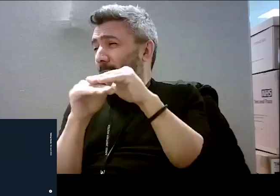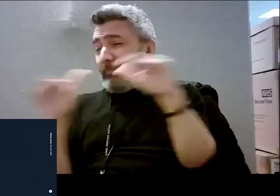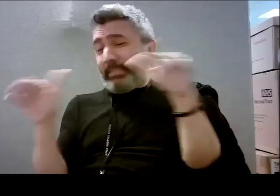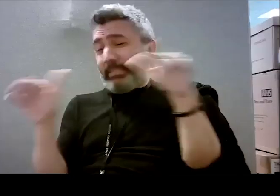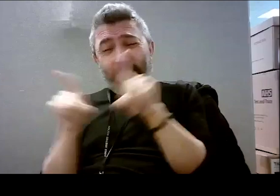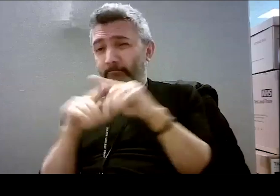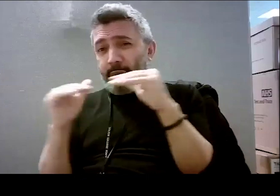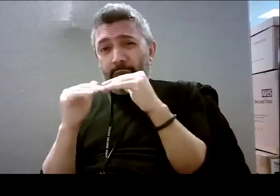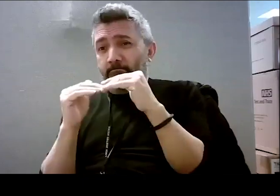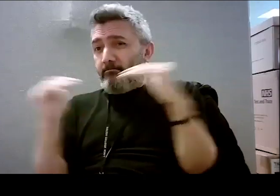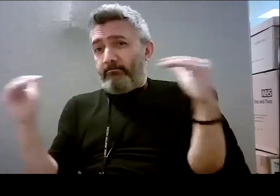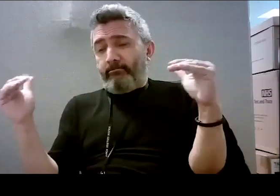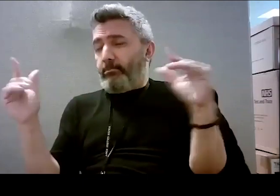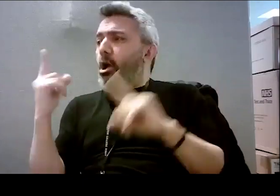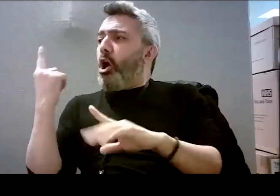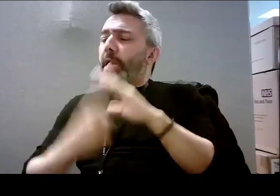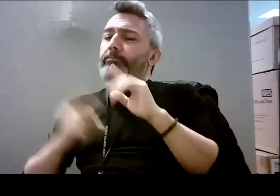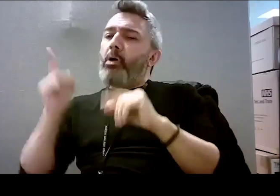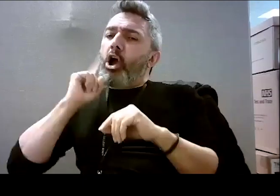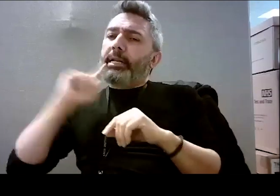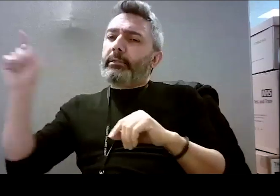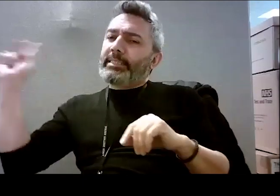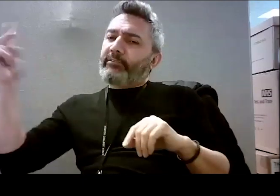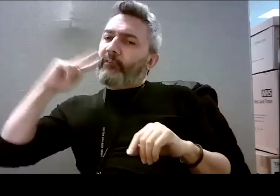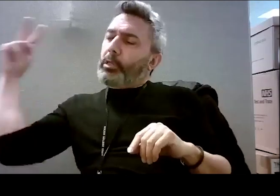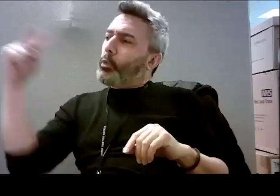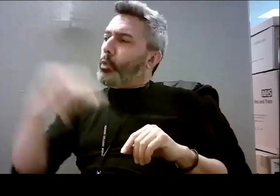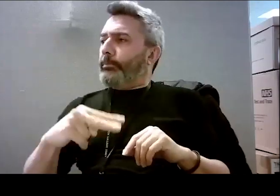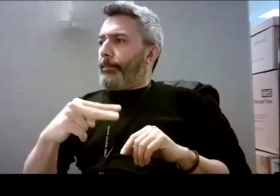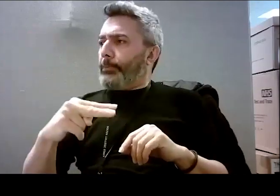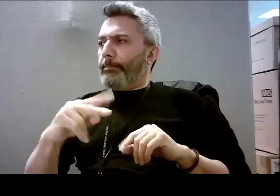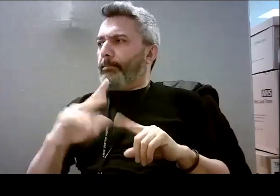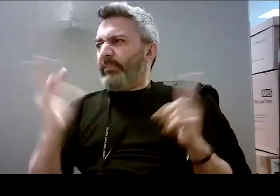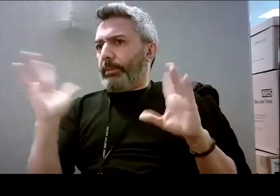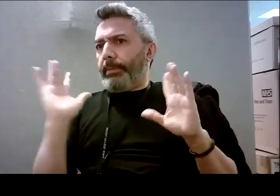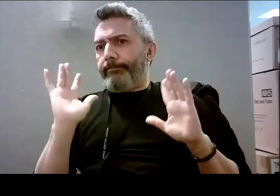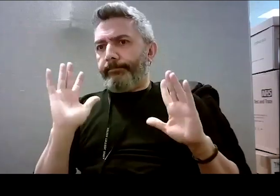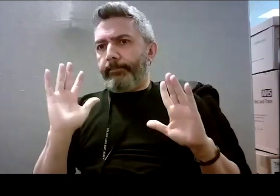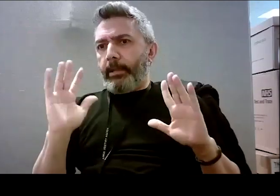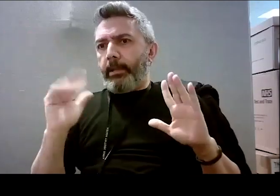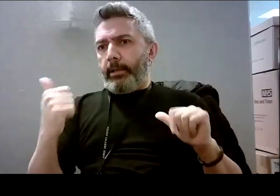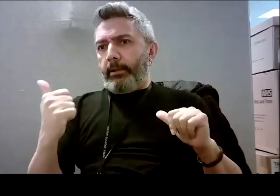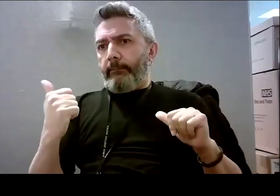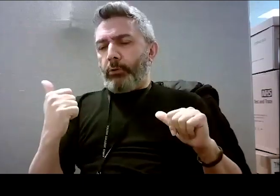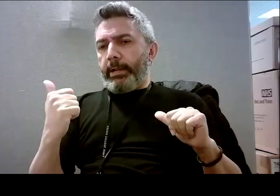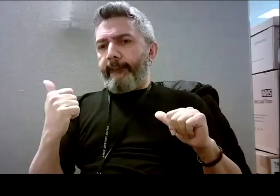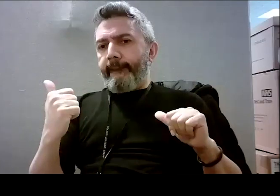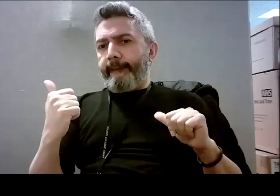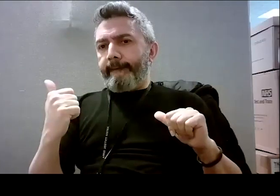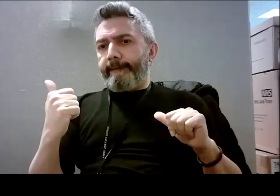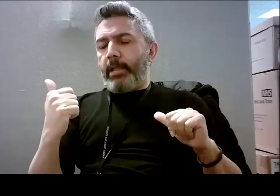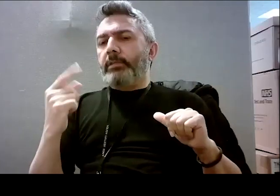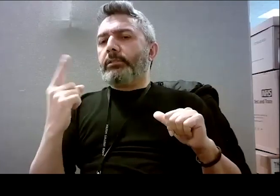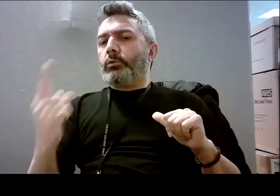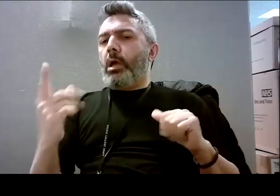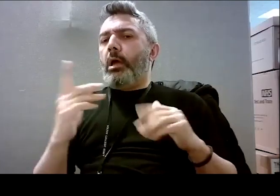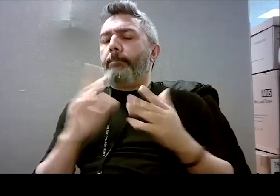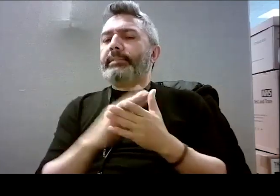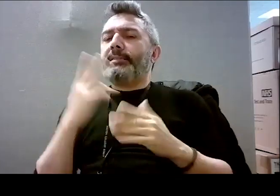Just want to say deaf people, hearing people are exactly the same. The only thing is just a different point of view. That's